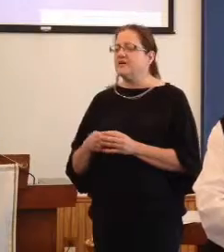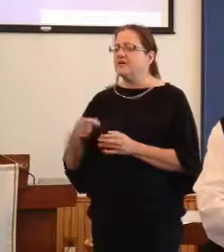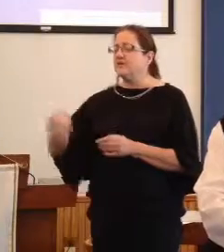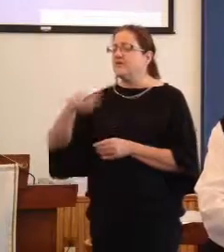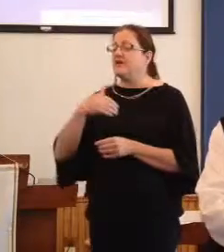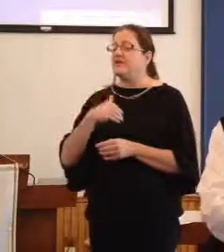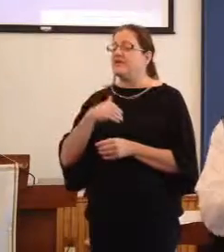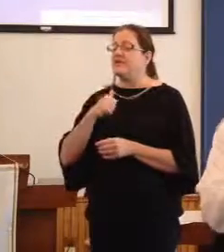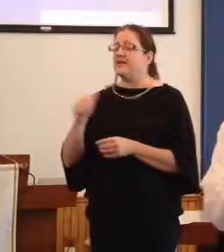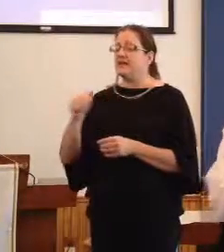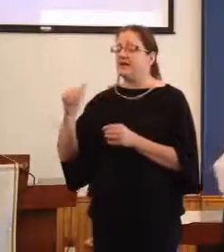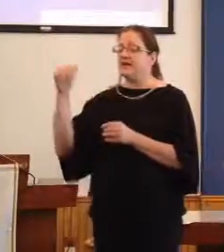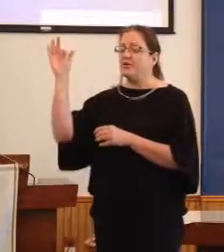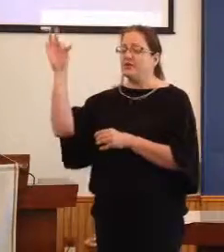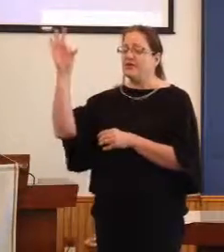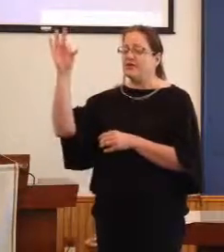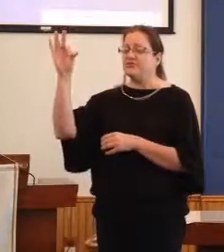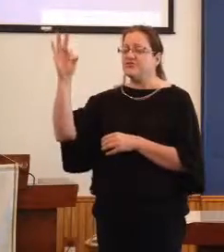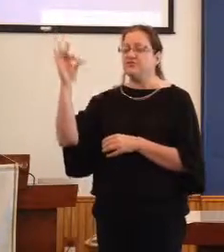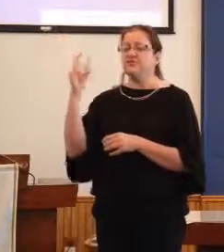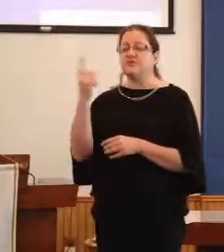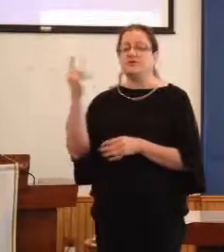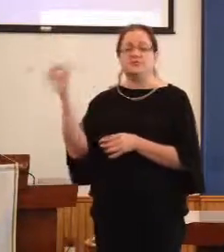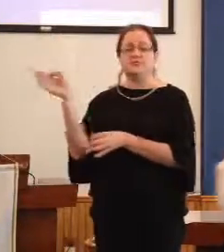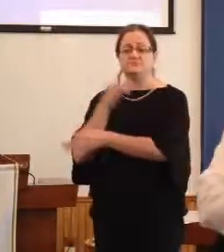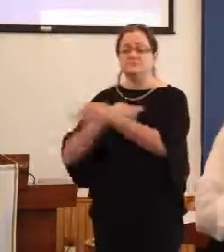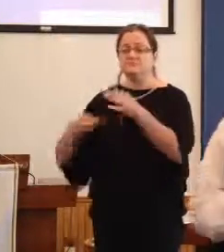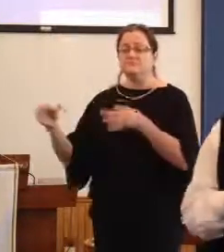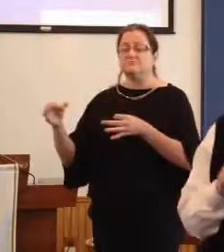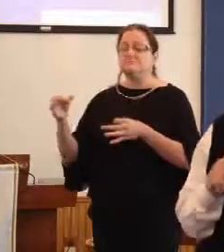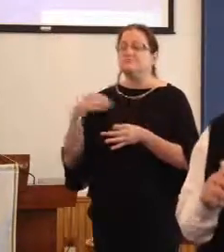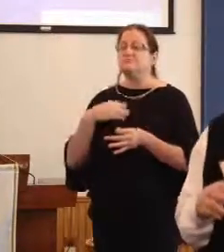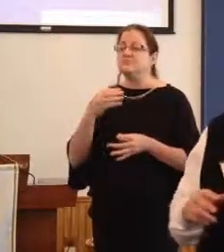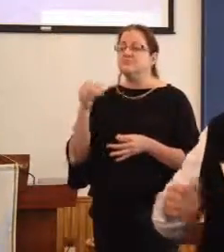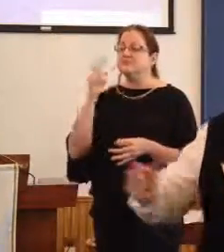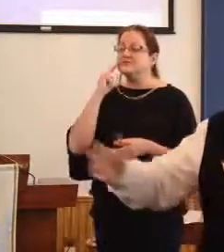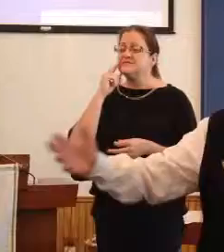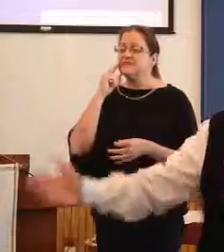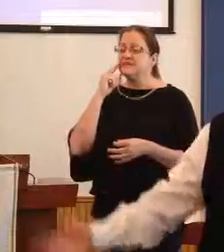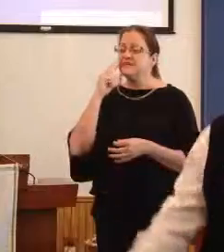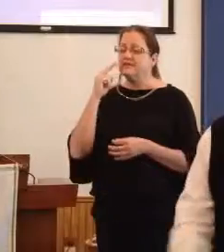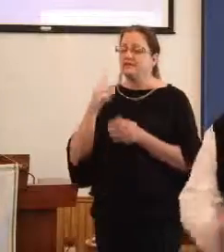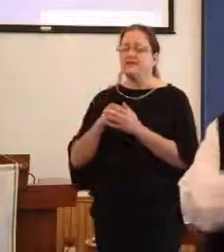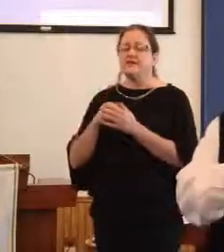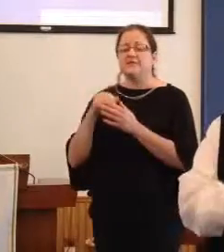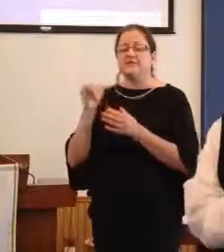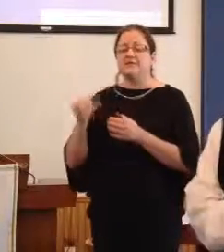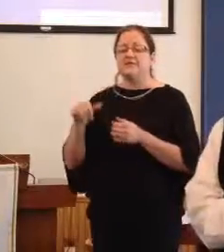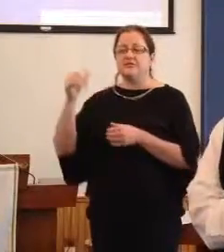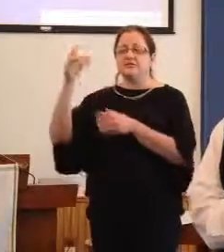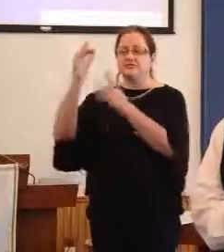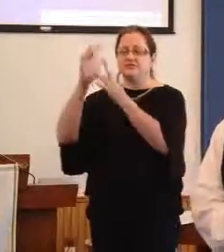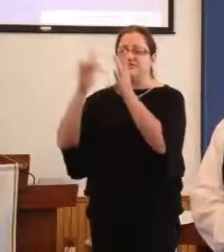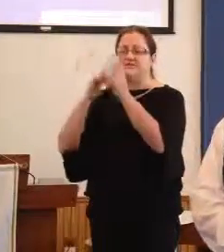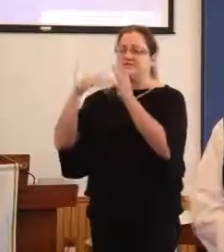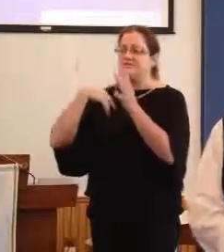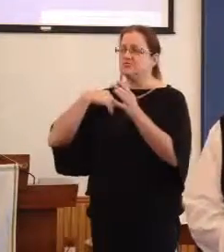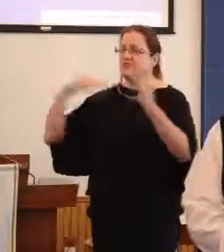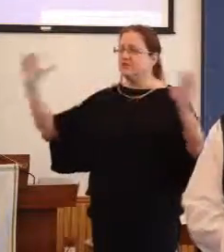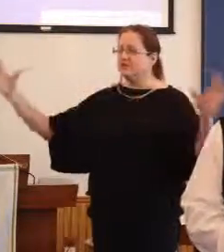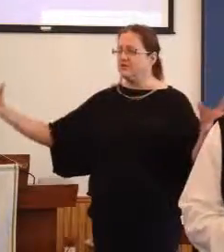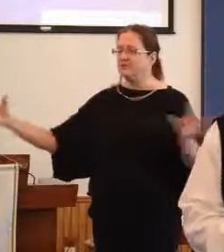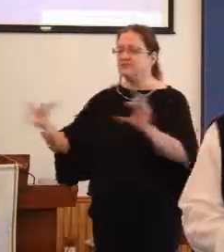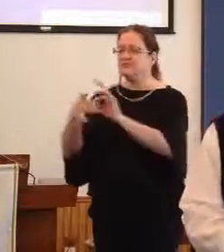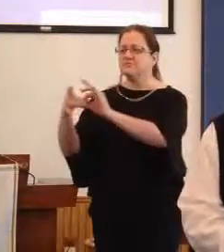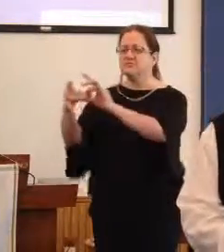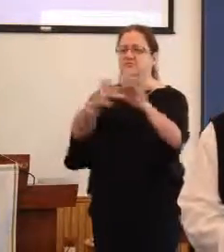preacher, perhaps hoping that Jesus would unite the people and